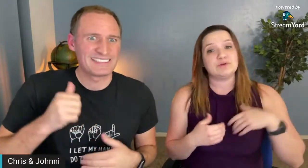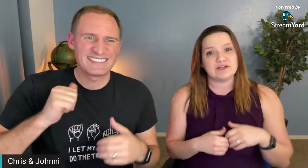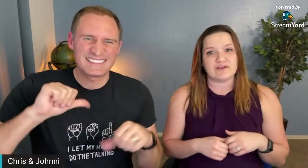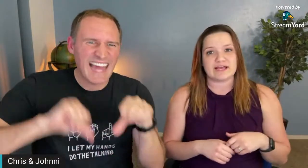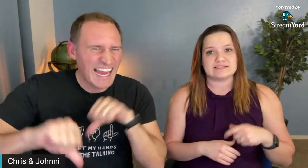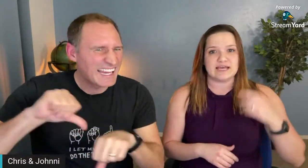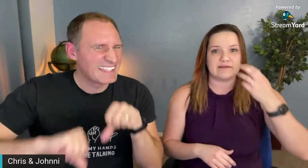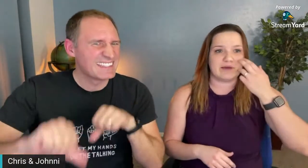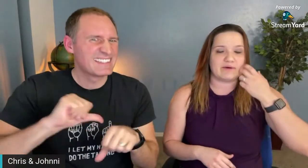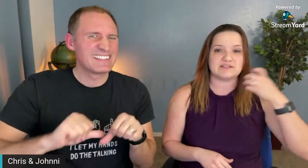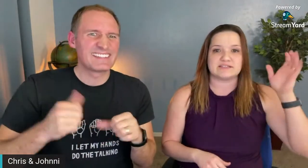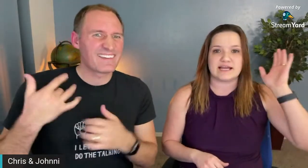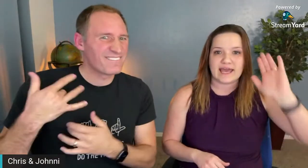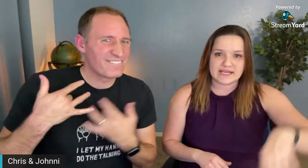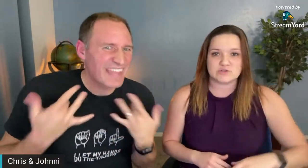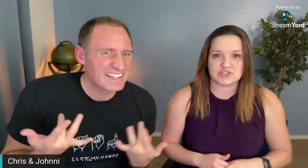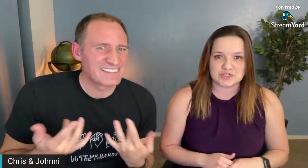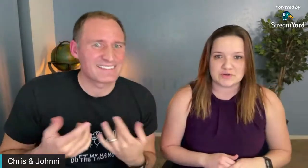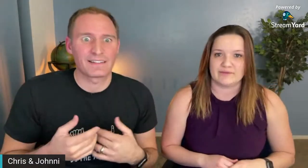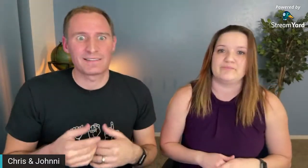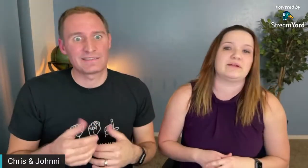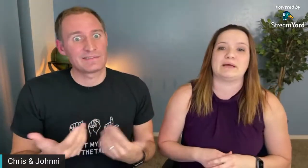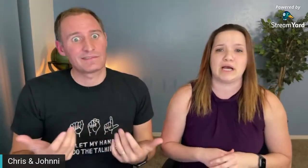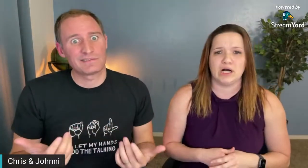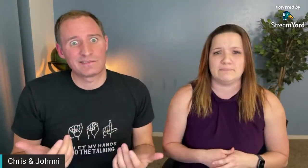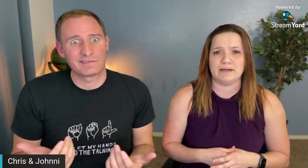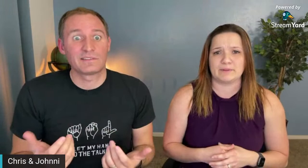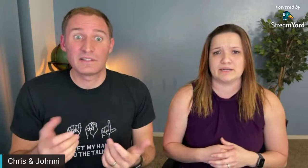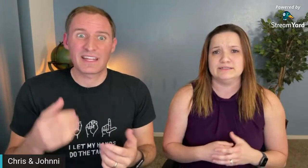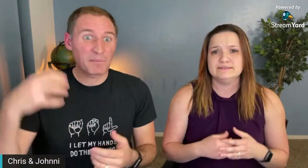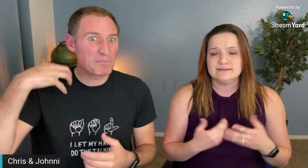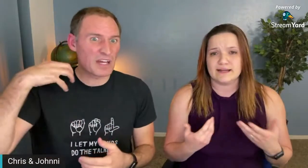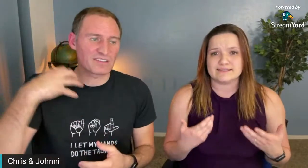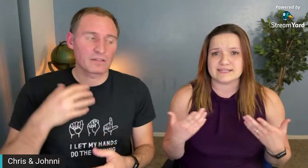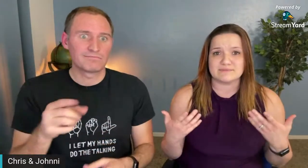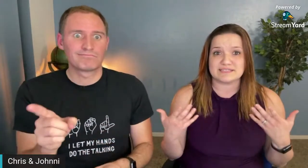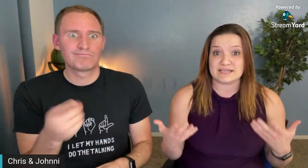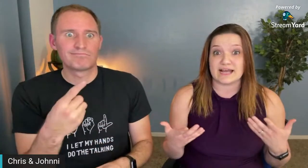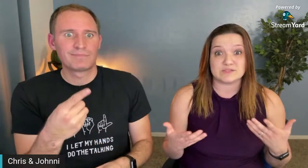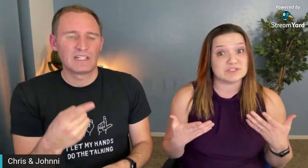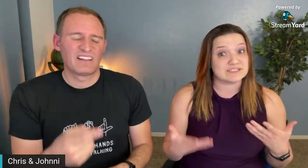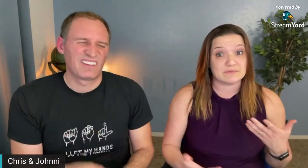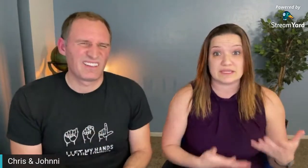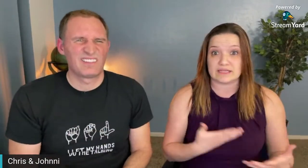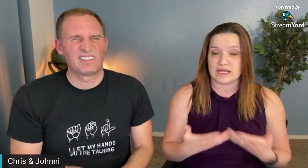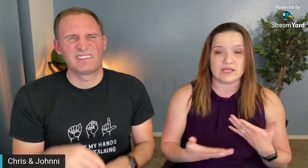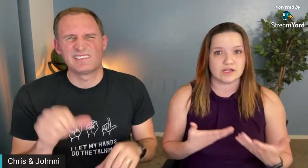in advance, like my boss was like, guess what you're doing? And I'm like, oh, bummer. And it's going to be science, which is something that, you know,